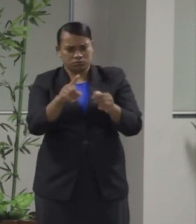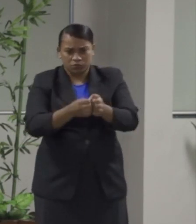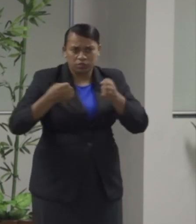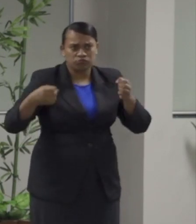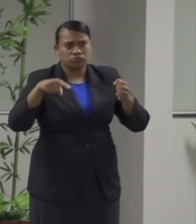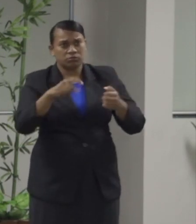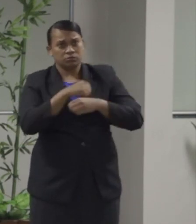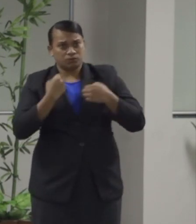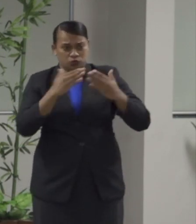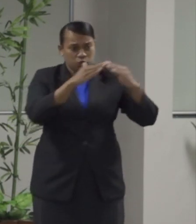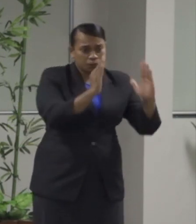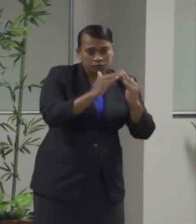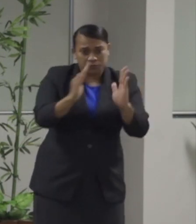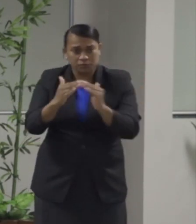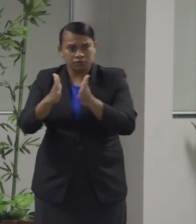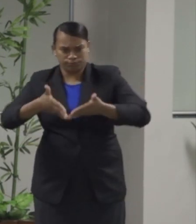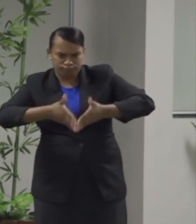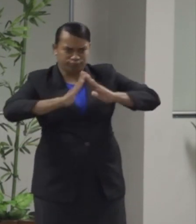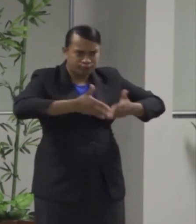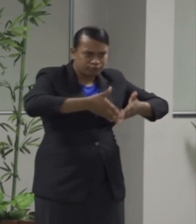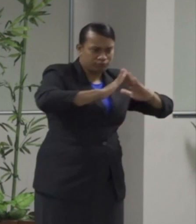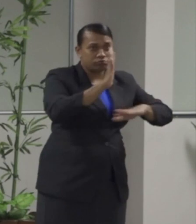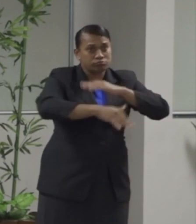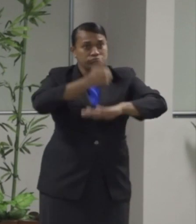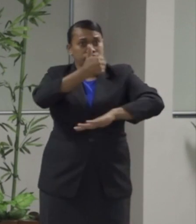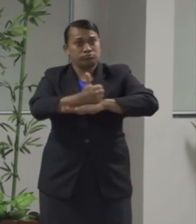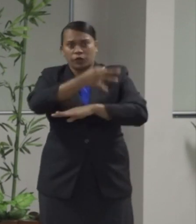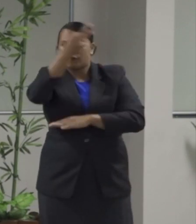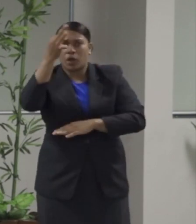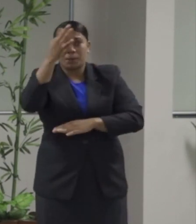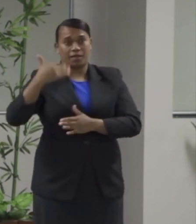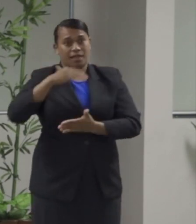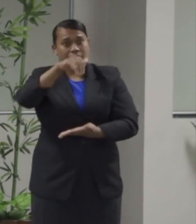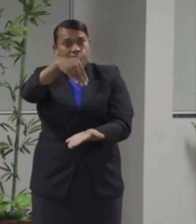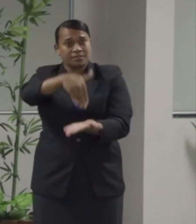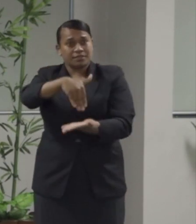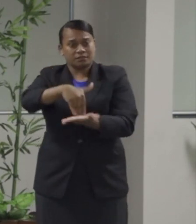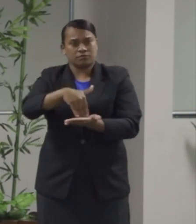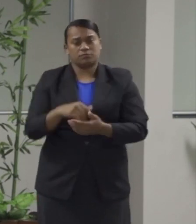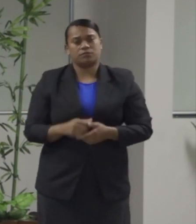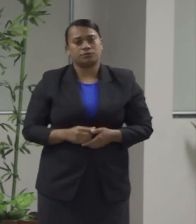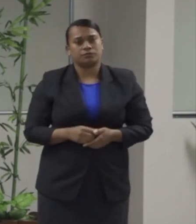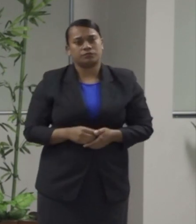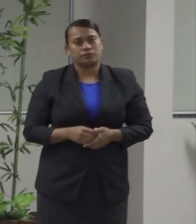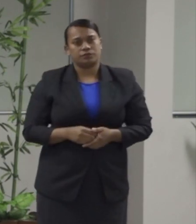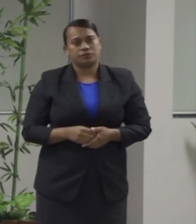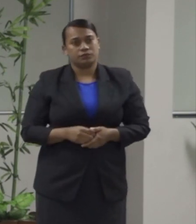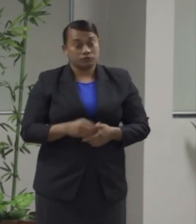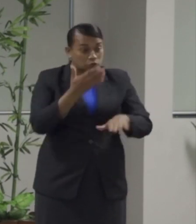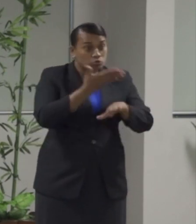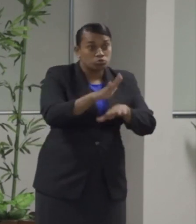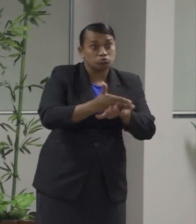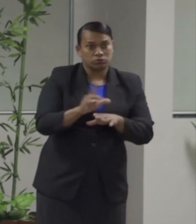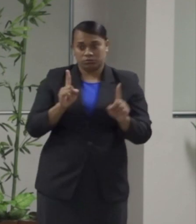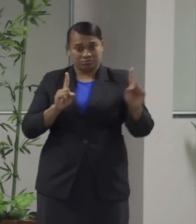facilities, setting up new fever clinics, scoping out new isolation centers to prepare for the worst